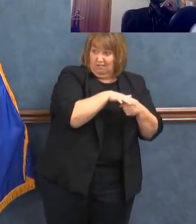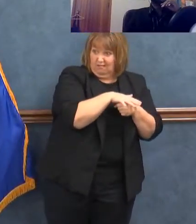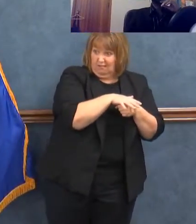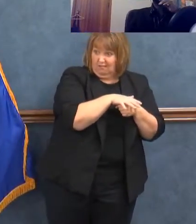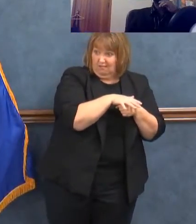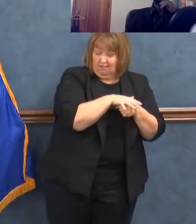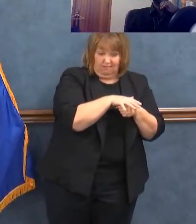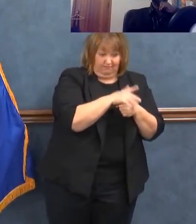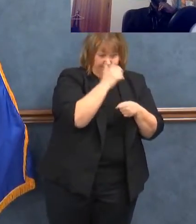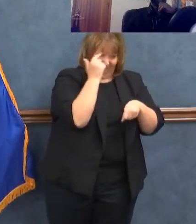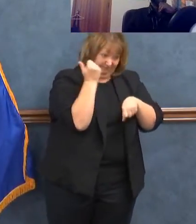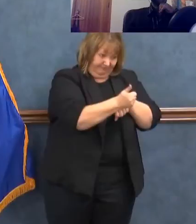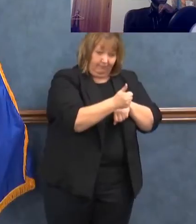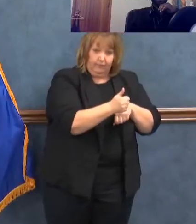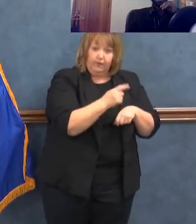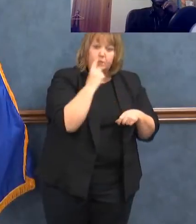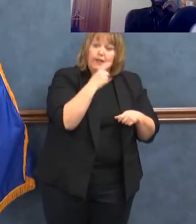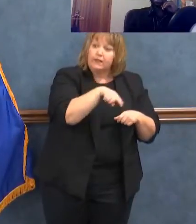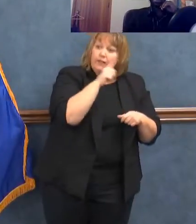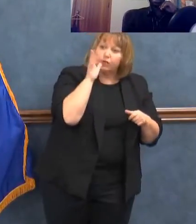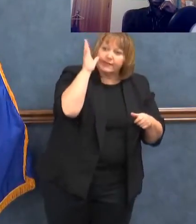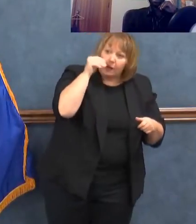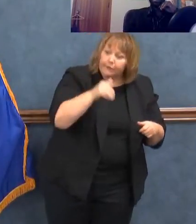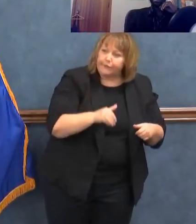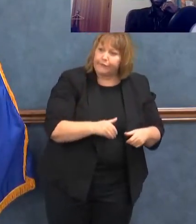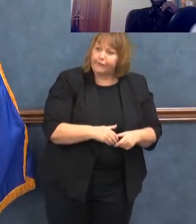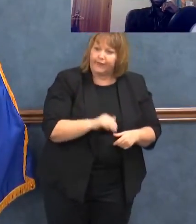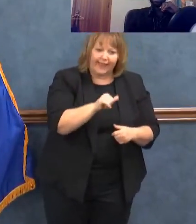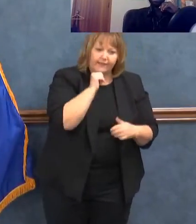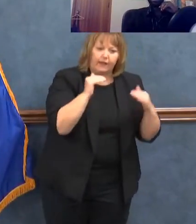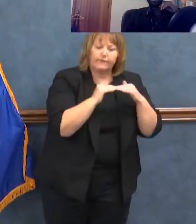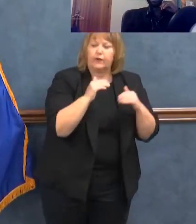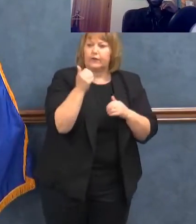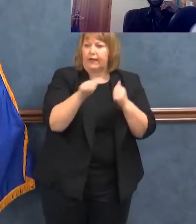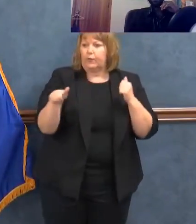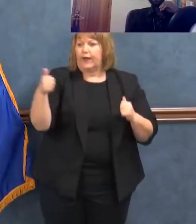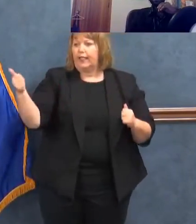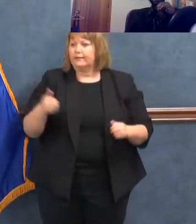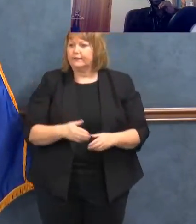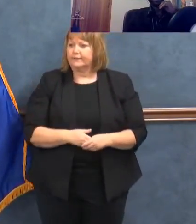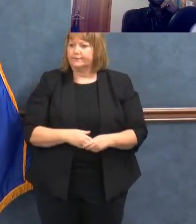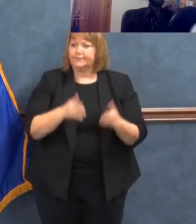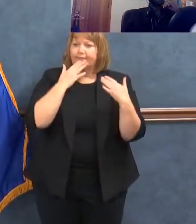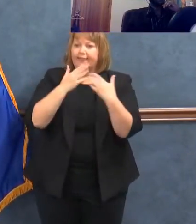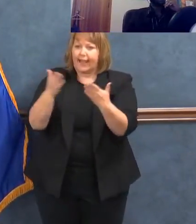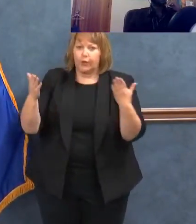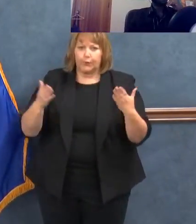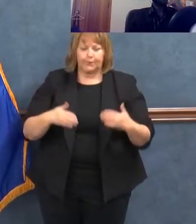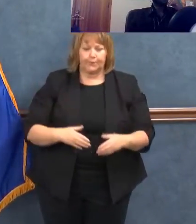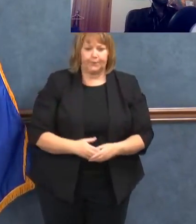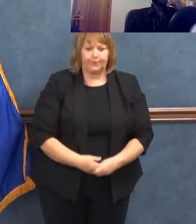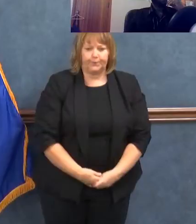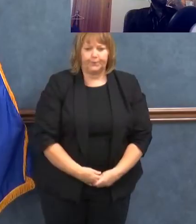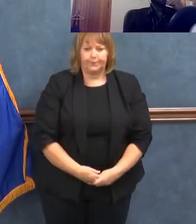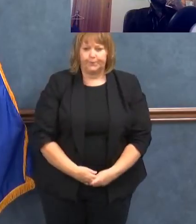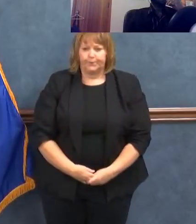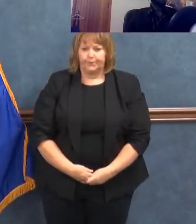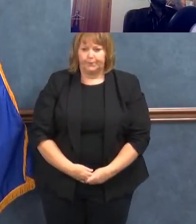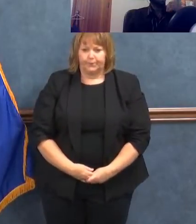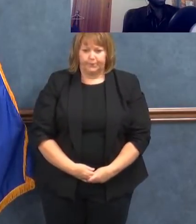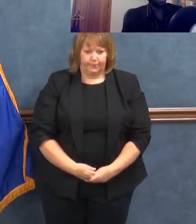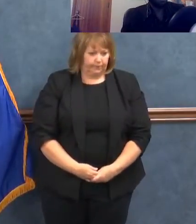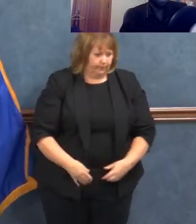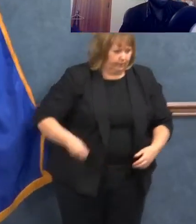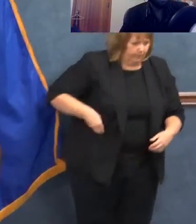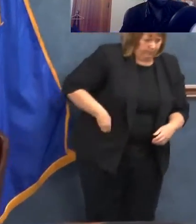whatever it's because of stubbornness. And that's not fair to everybody else. That's all. Thank you. Thanks, everybody. Thank you, everyone.